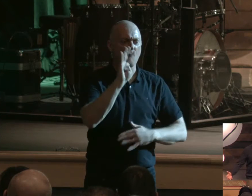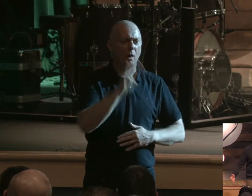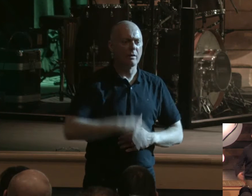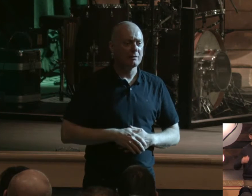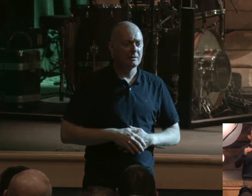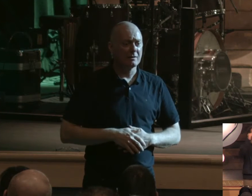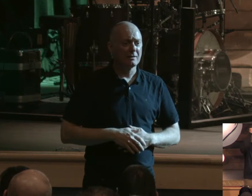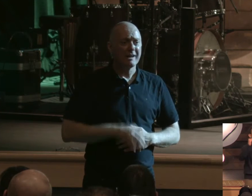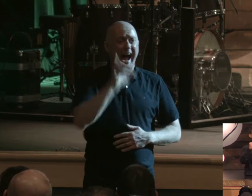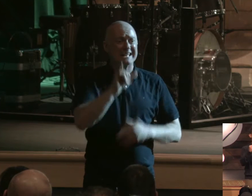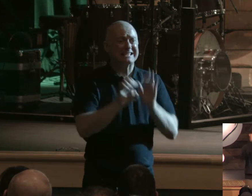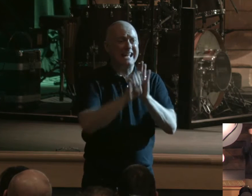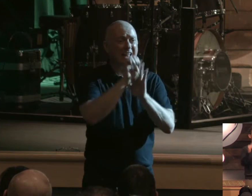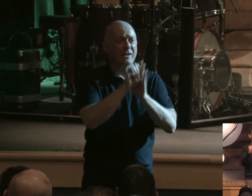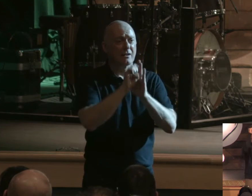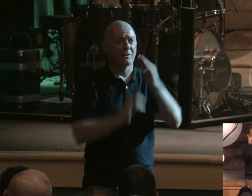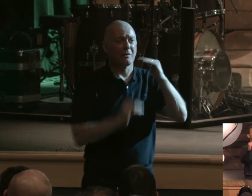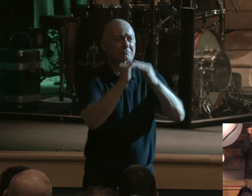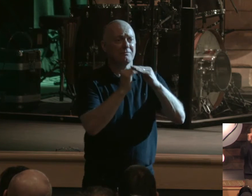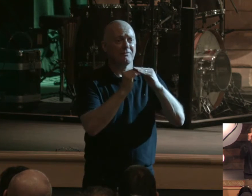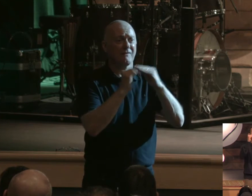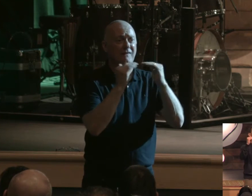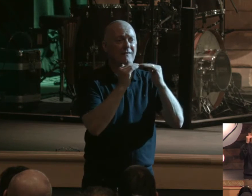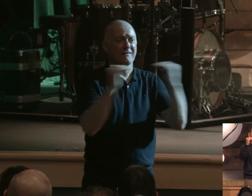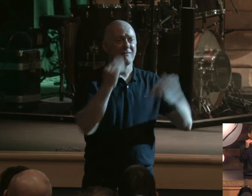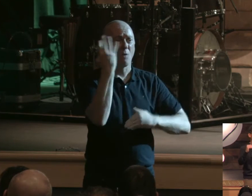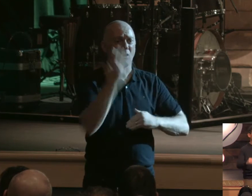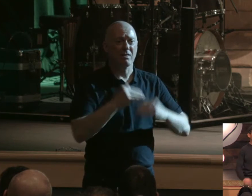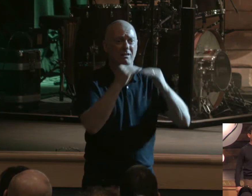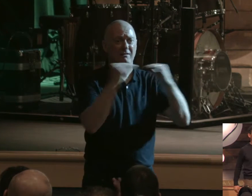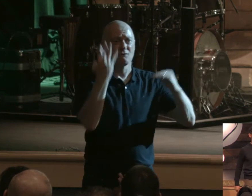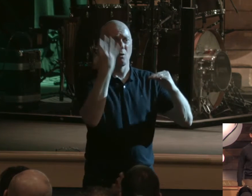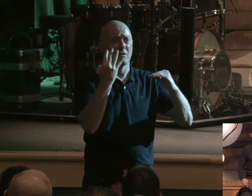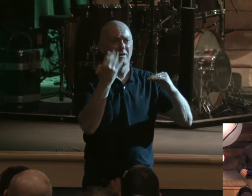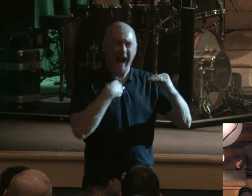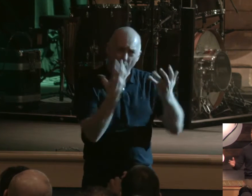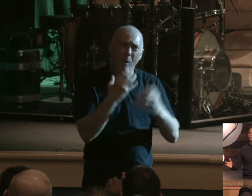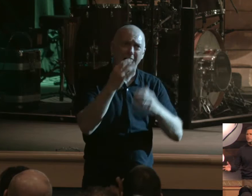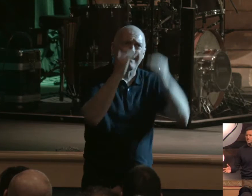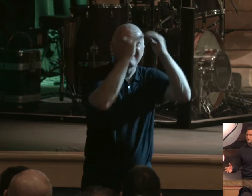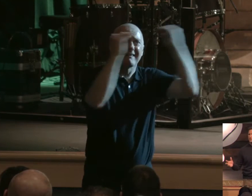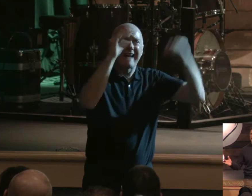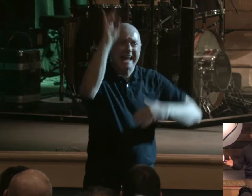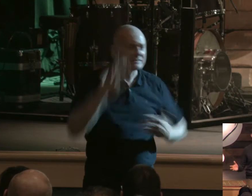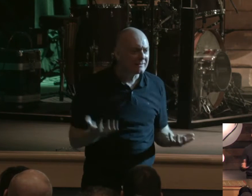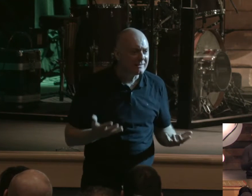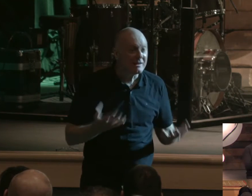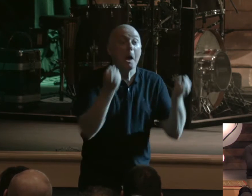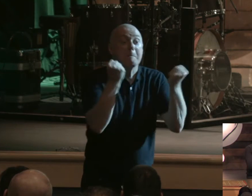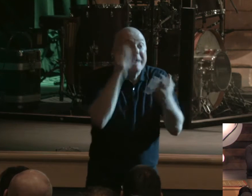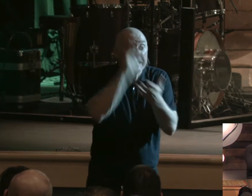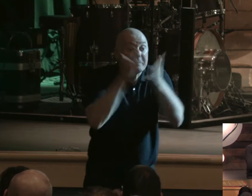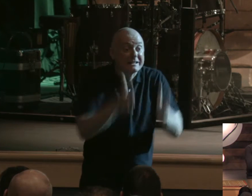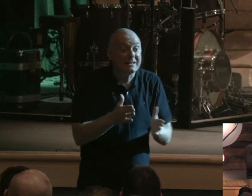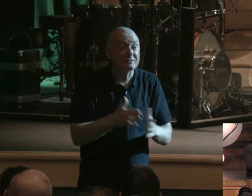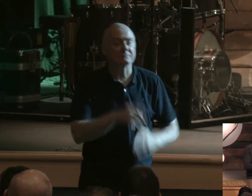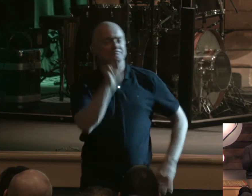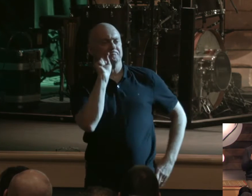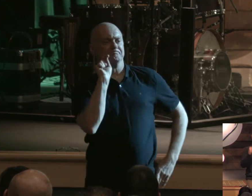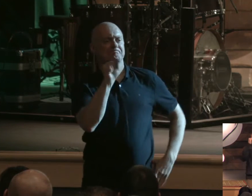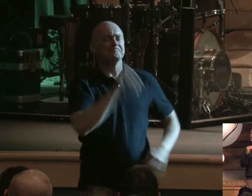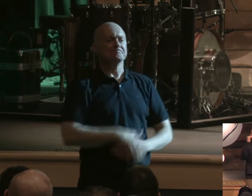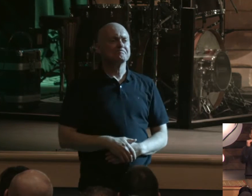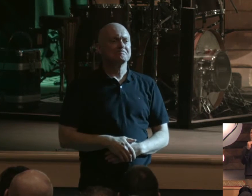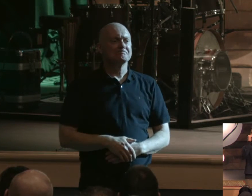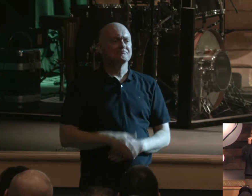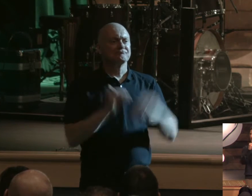stay in that elevator, I will hit a ceiling. I can only go up so far. So many believers are living lives absent of the fear of the Lord.